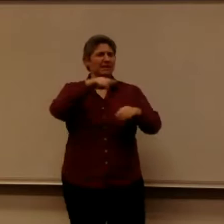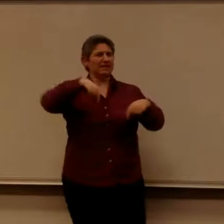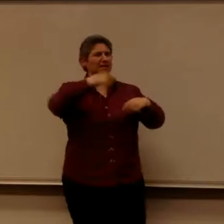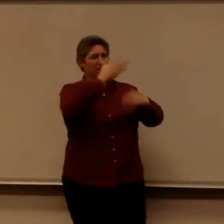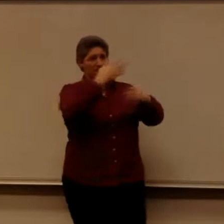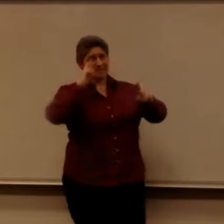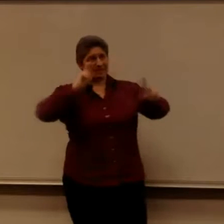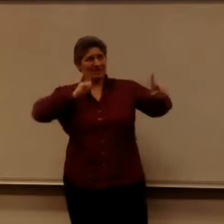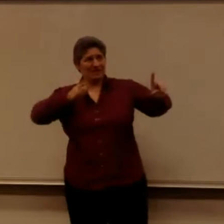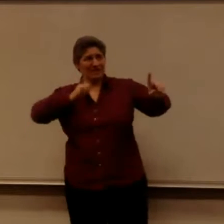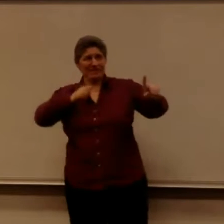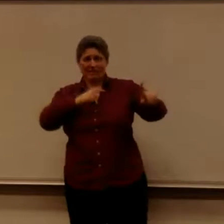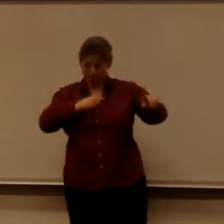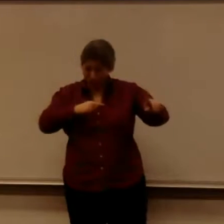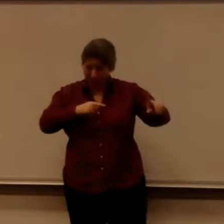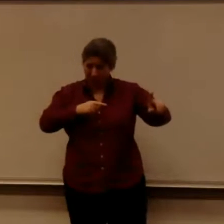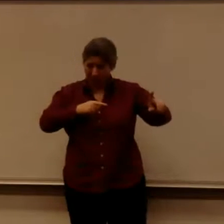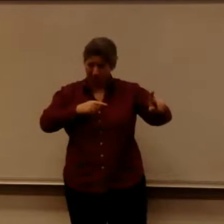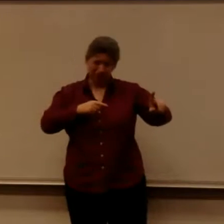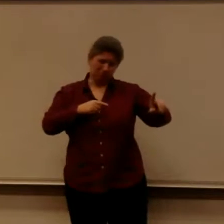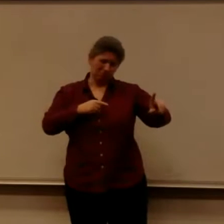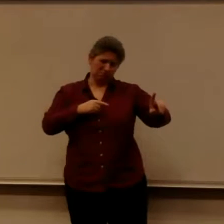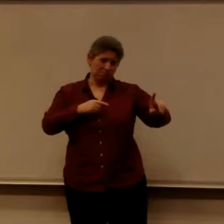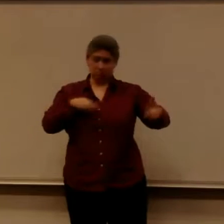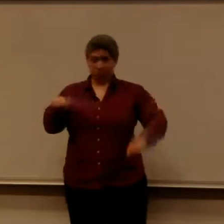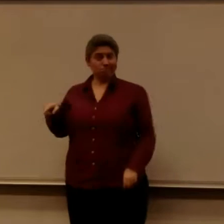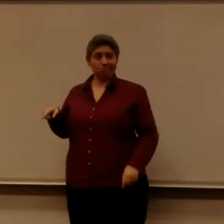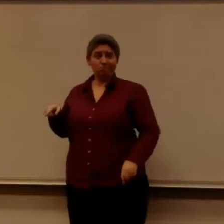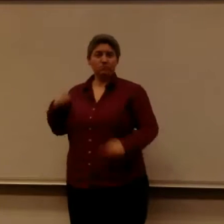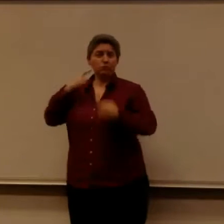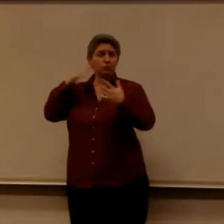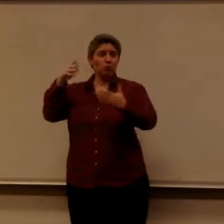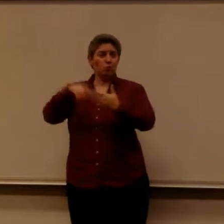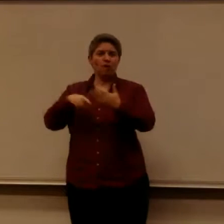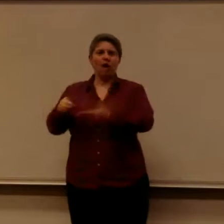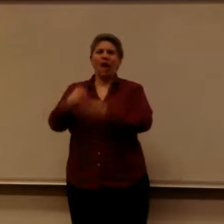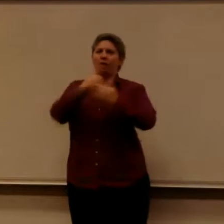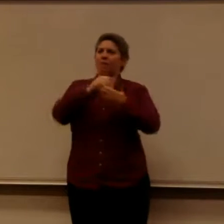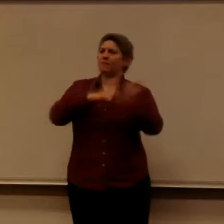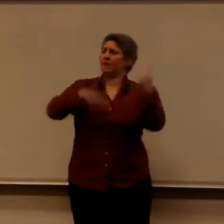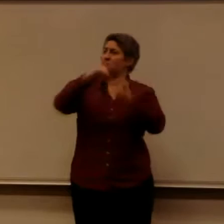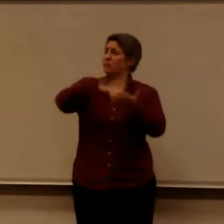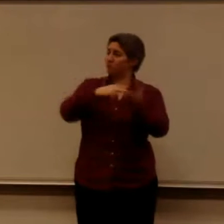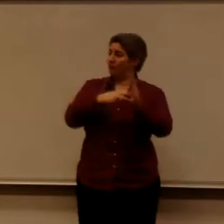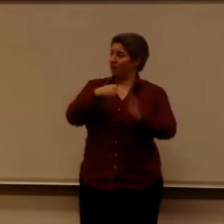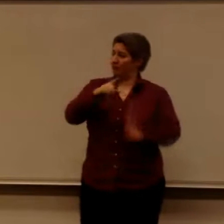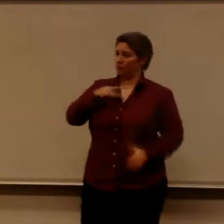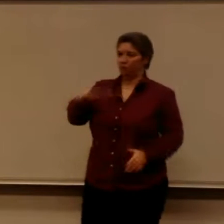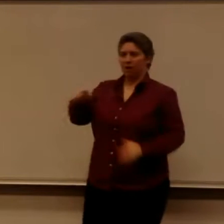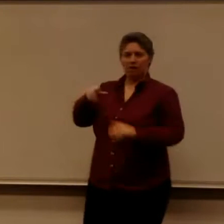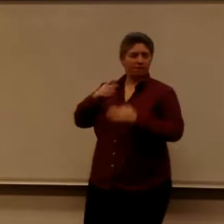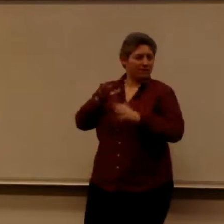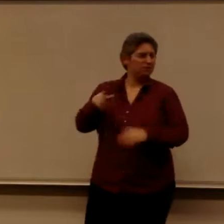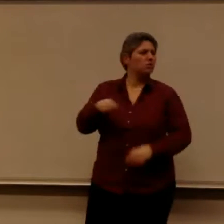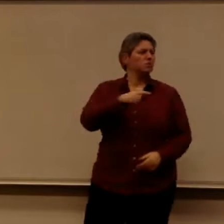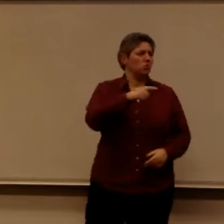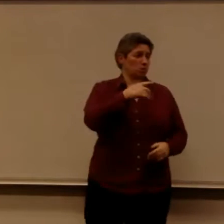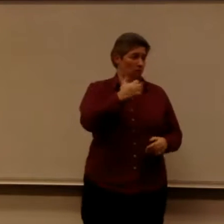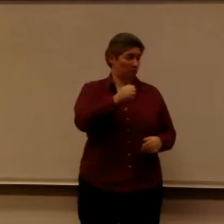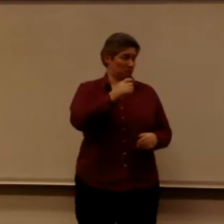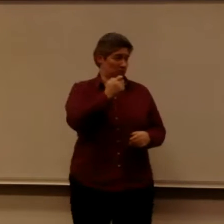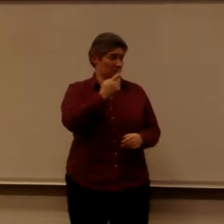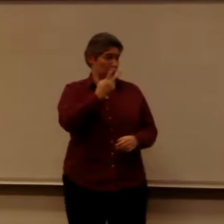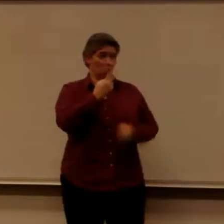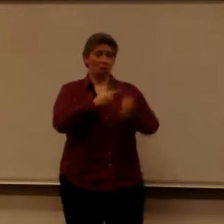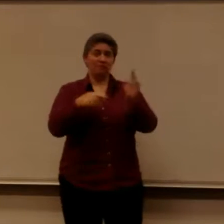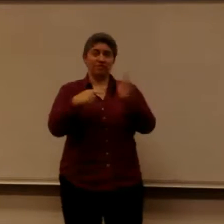were able to be involved and did contribute. You know, it wasn't organisations saying deaf people are saying this, it was deaf people themselves saying that on